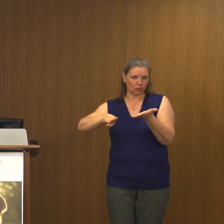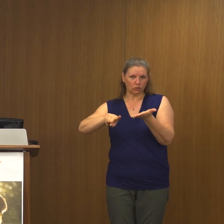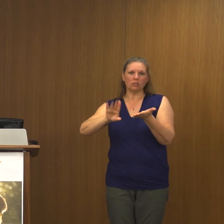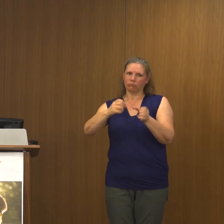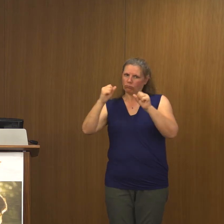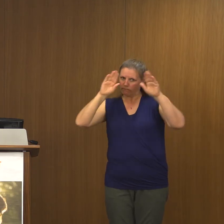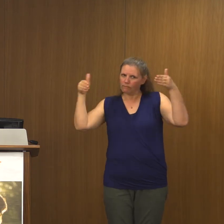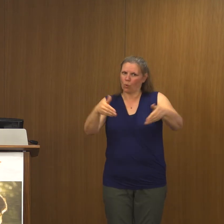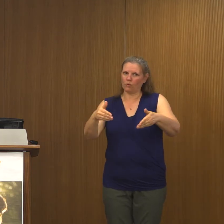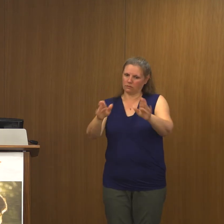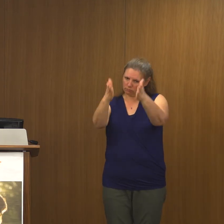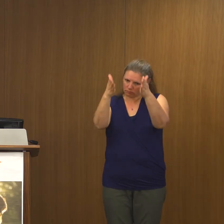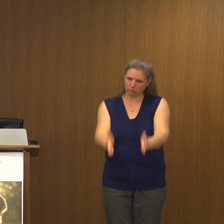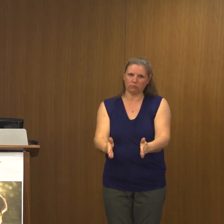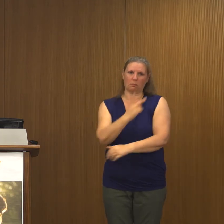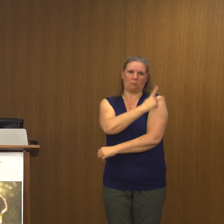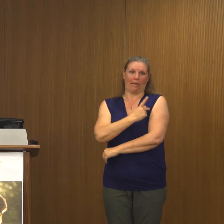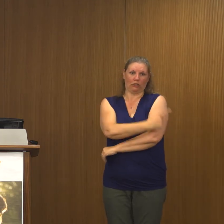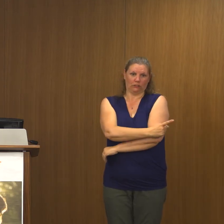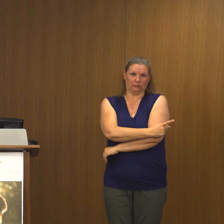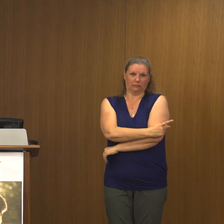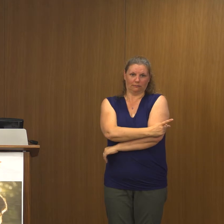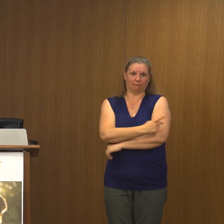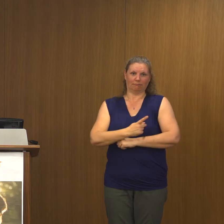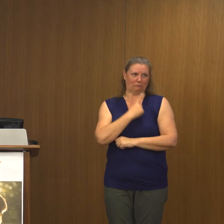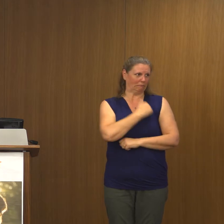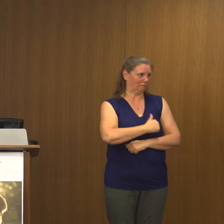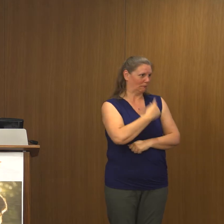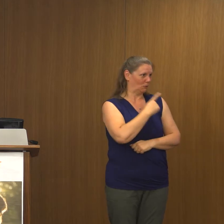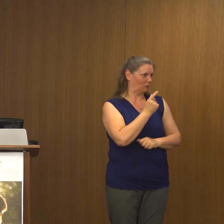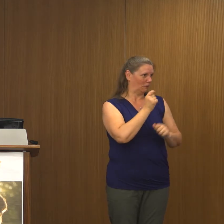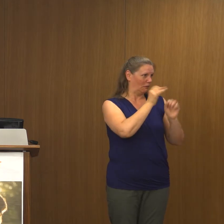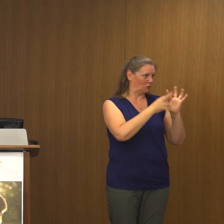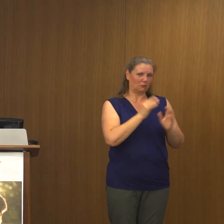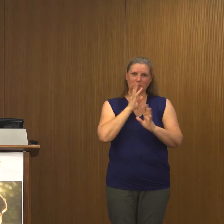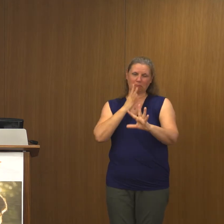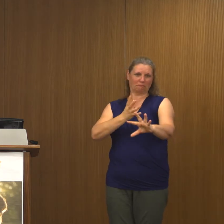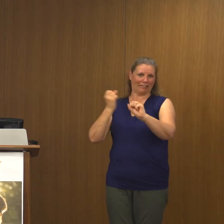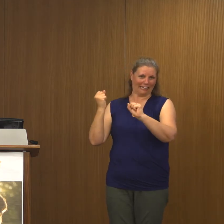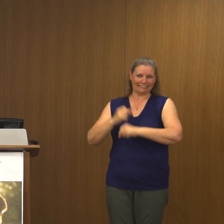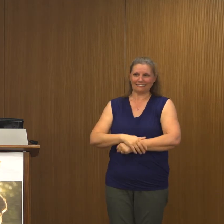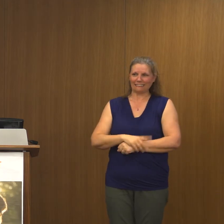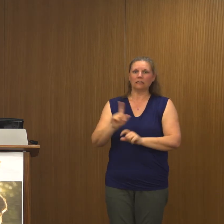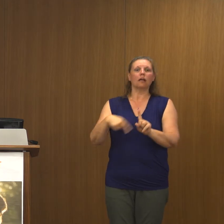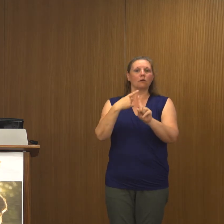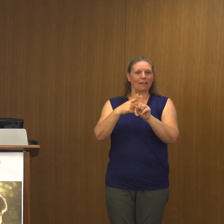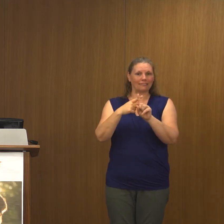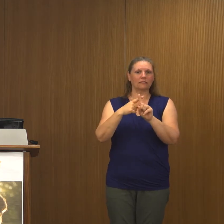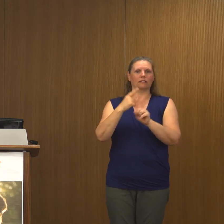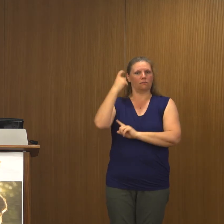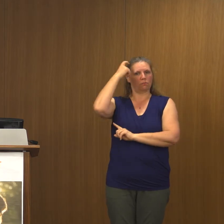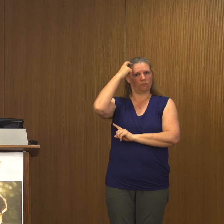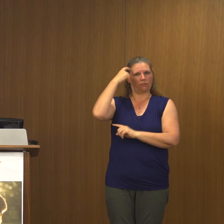patient-oriented research program. Sorry, that was a lot of words to interpret. And Kids Brain Health Network, which is a